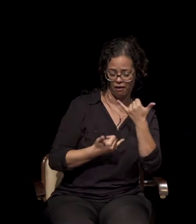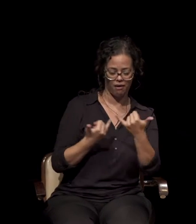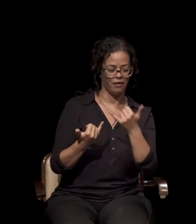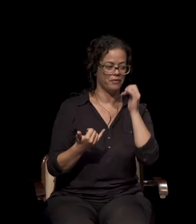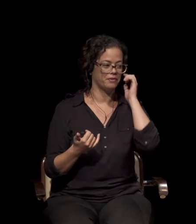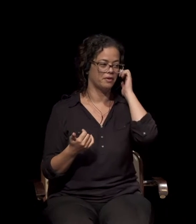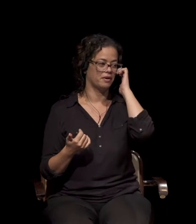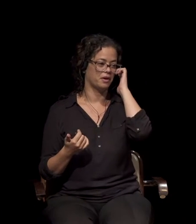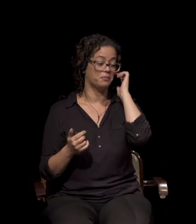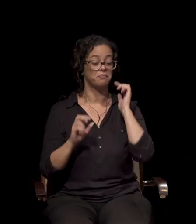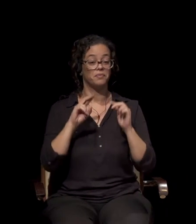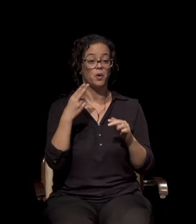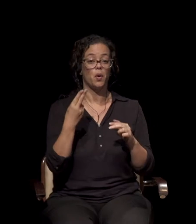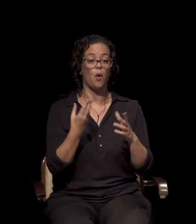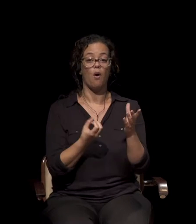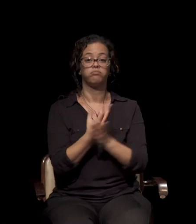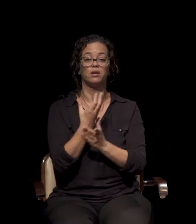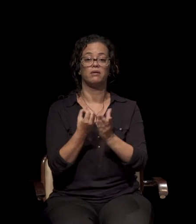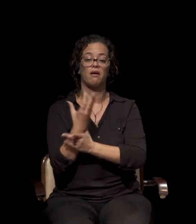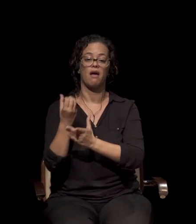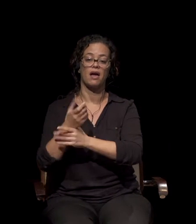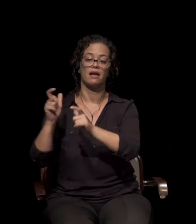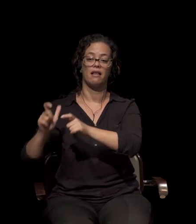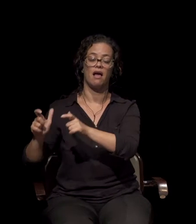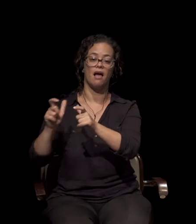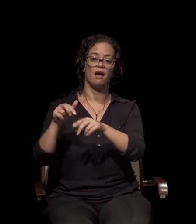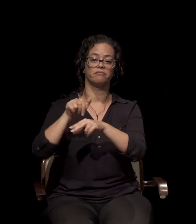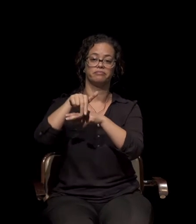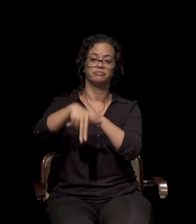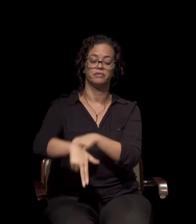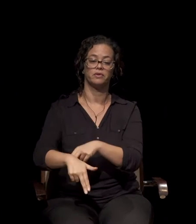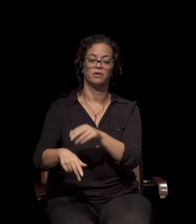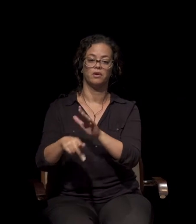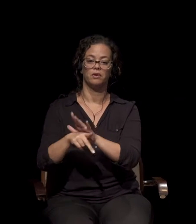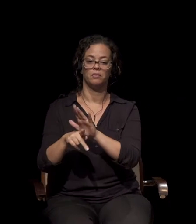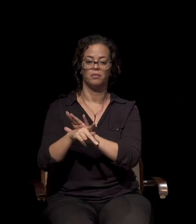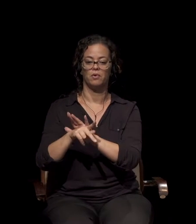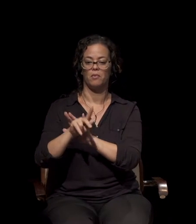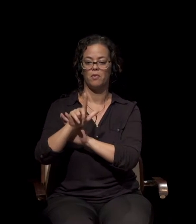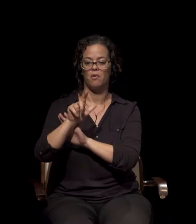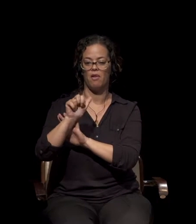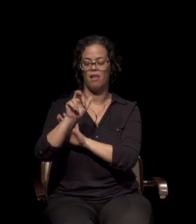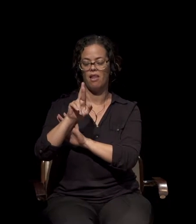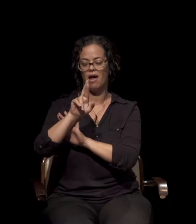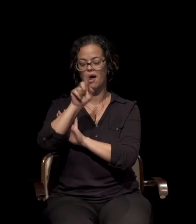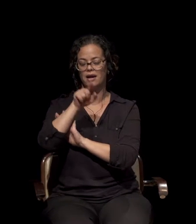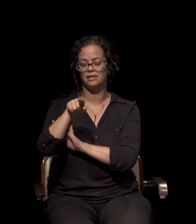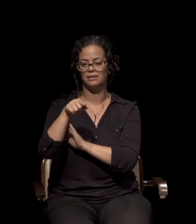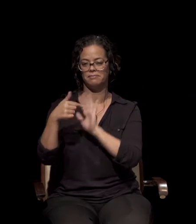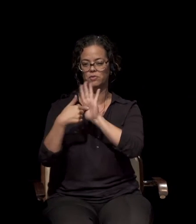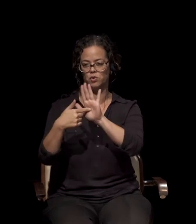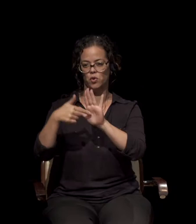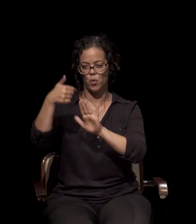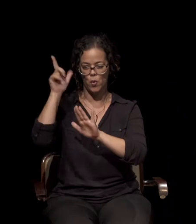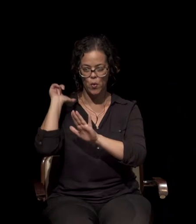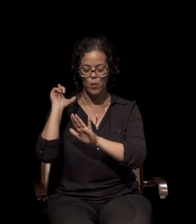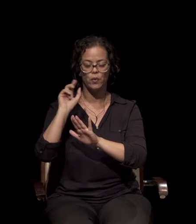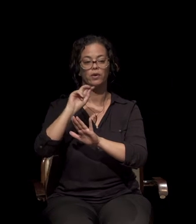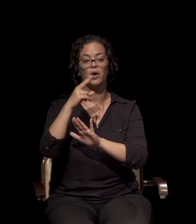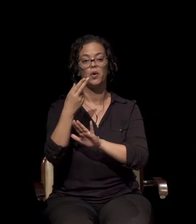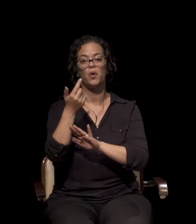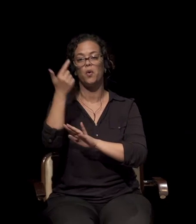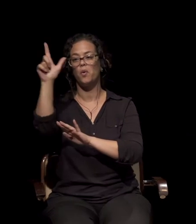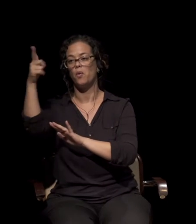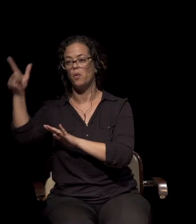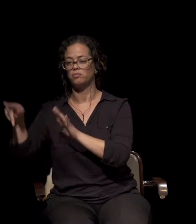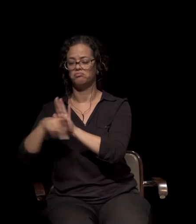the ones created by Aktion Samtal that Lars showed us yesterday, or the ones built by